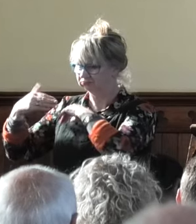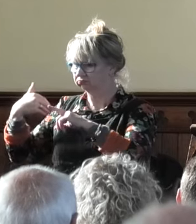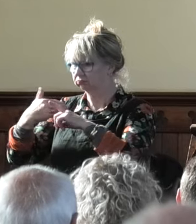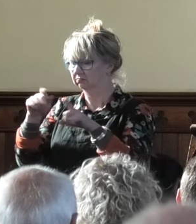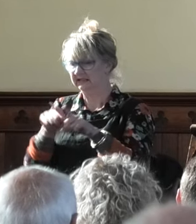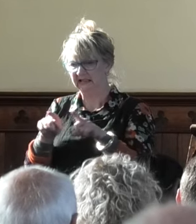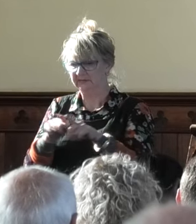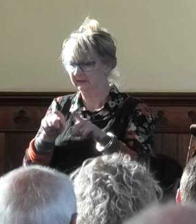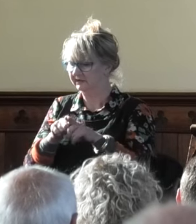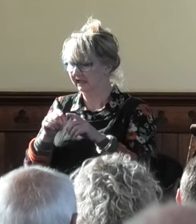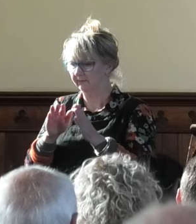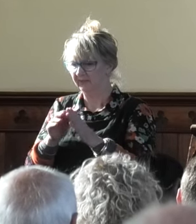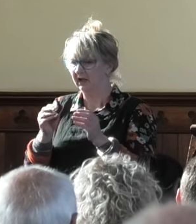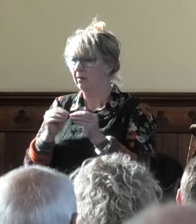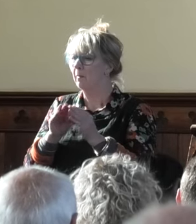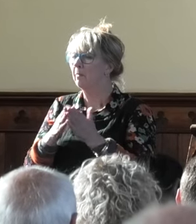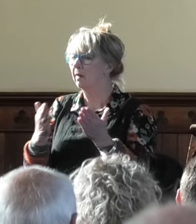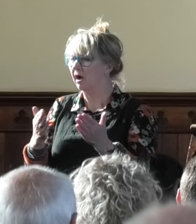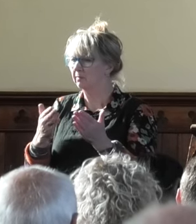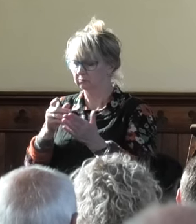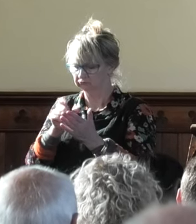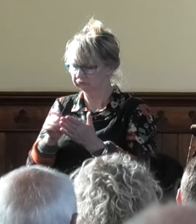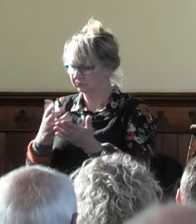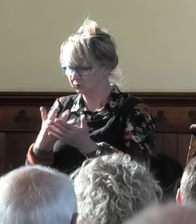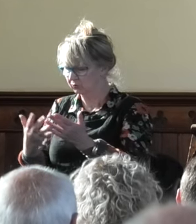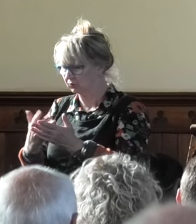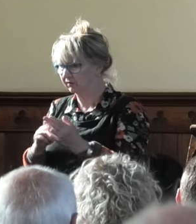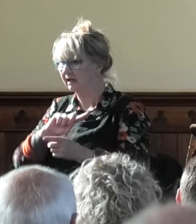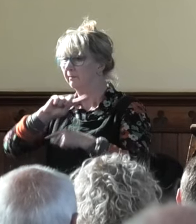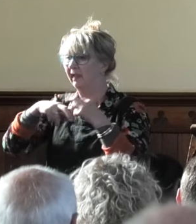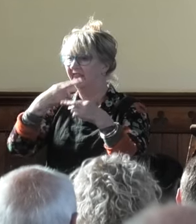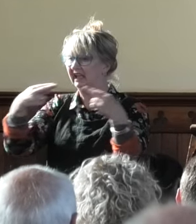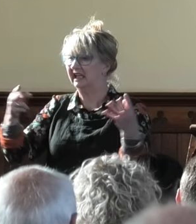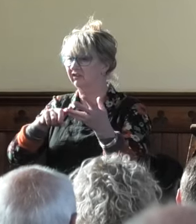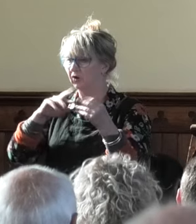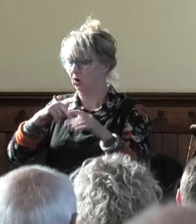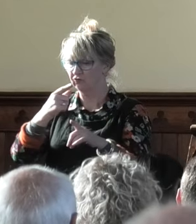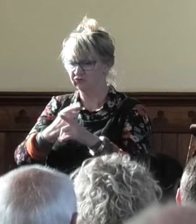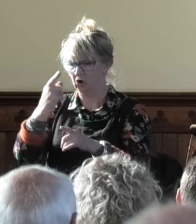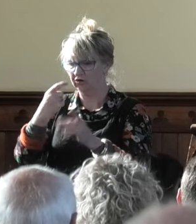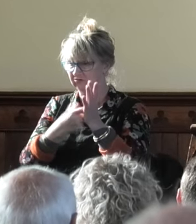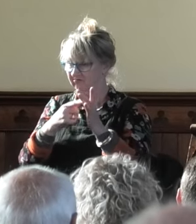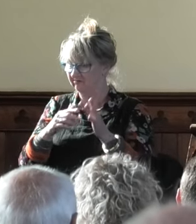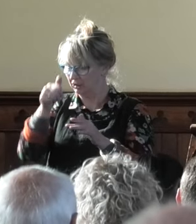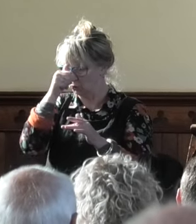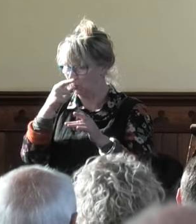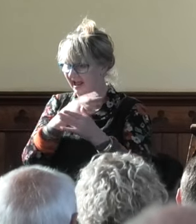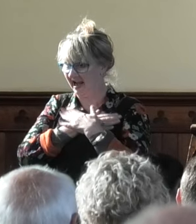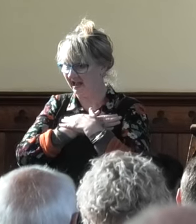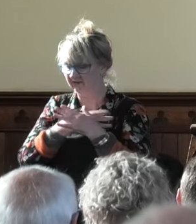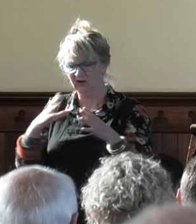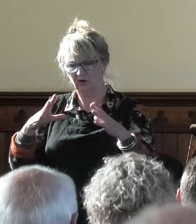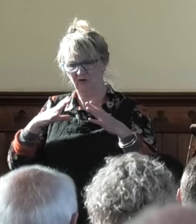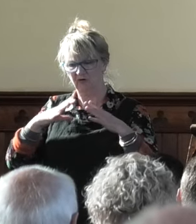for very good reasons, we deserve to carry that penalty. But the gift of God that Rinska knew and loved was the free gift